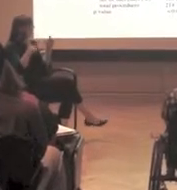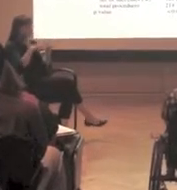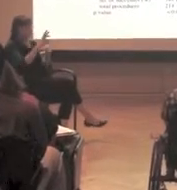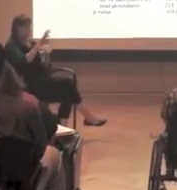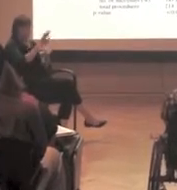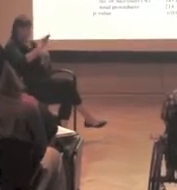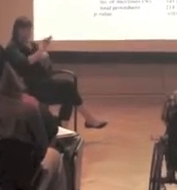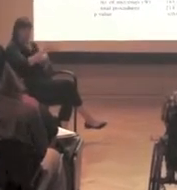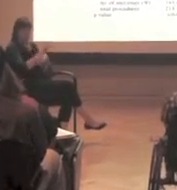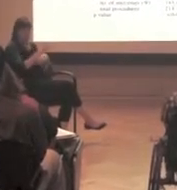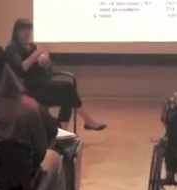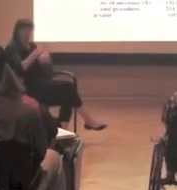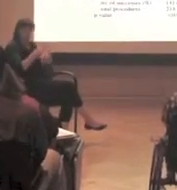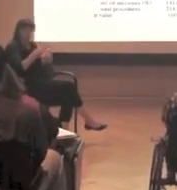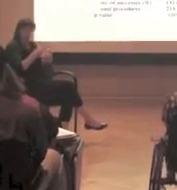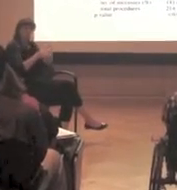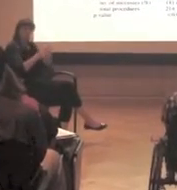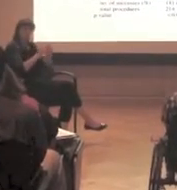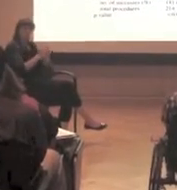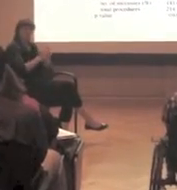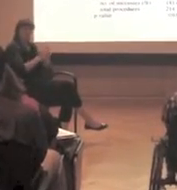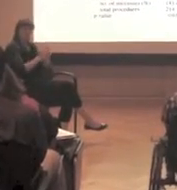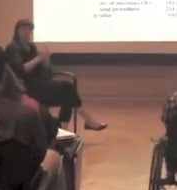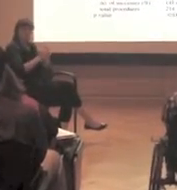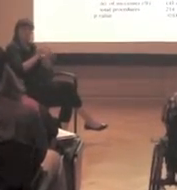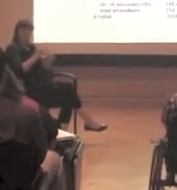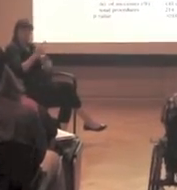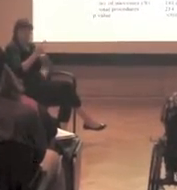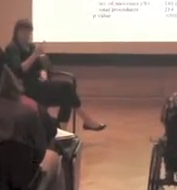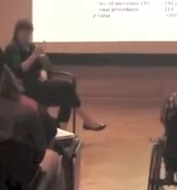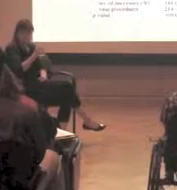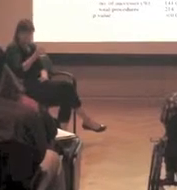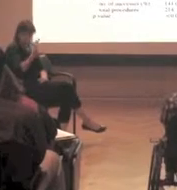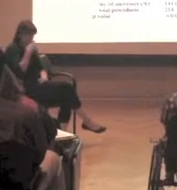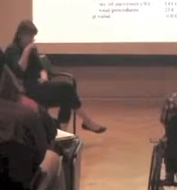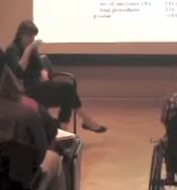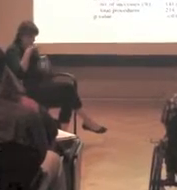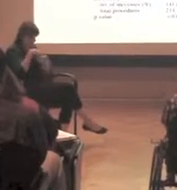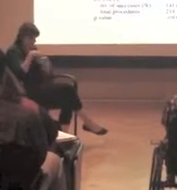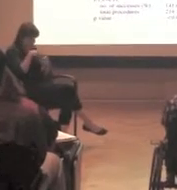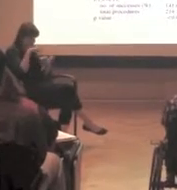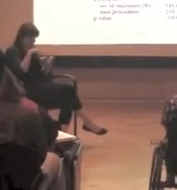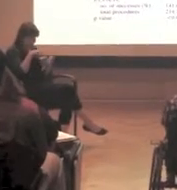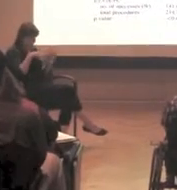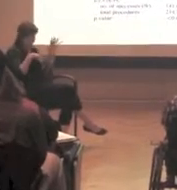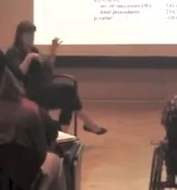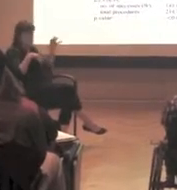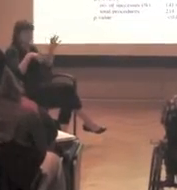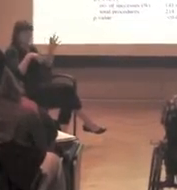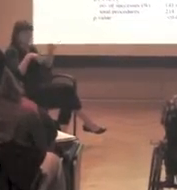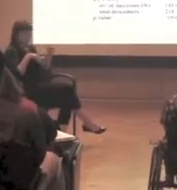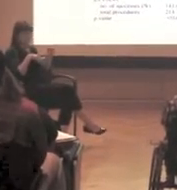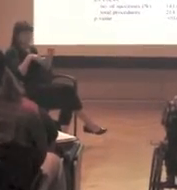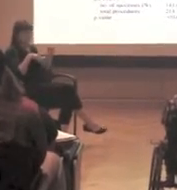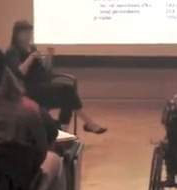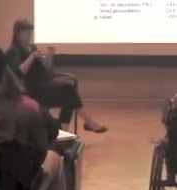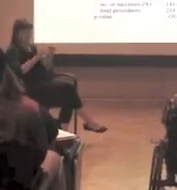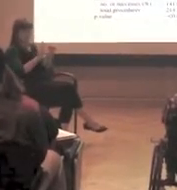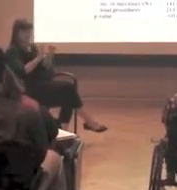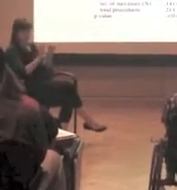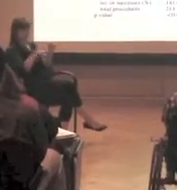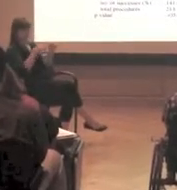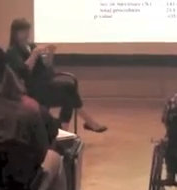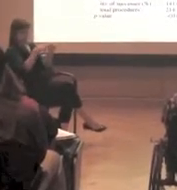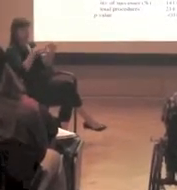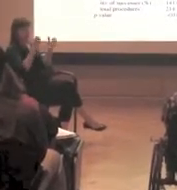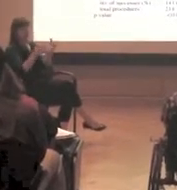And that was early on with the first two, I think, how many kids were in this study? 550. Okay,